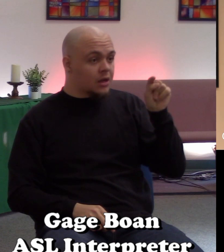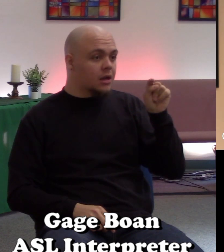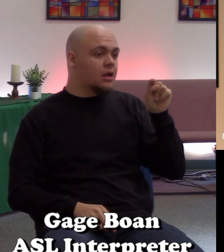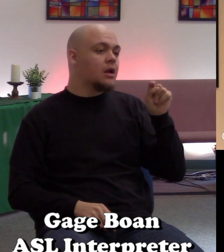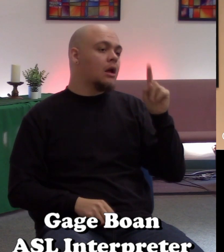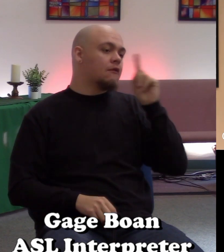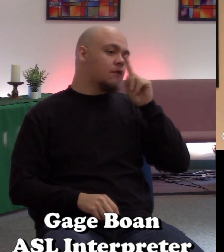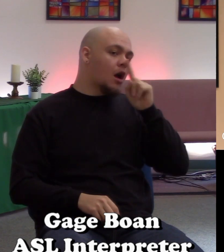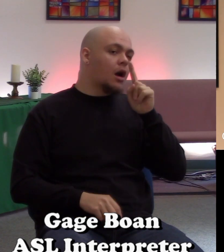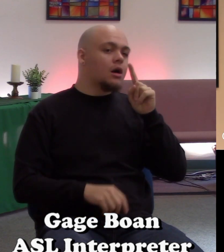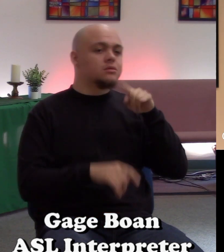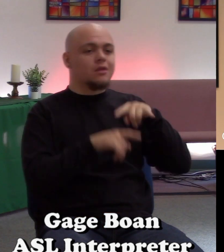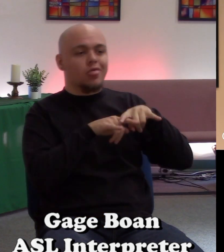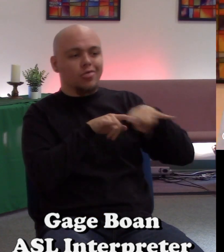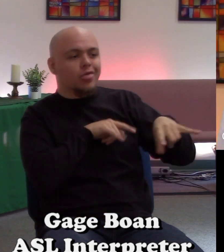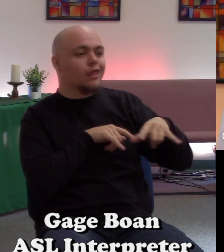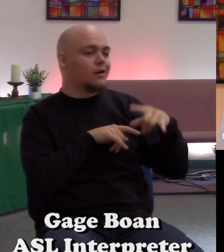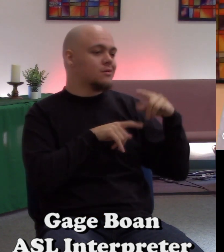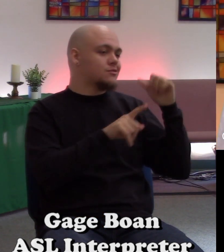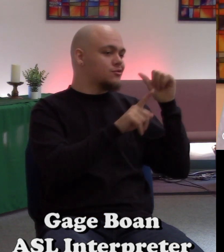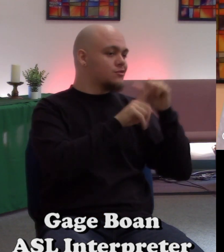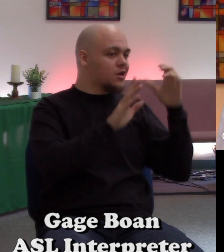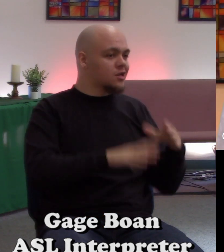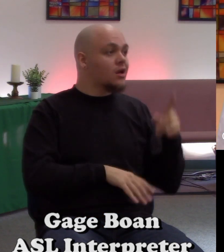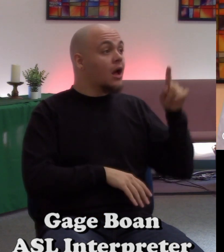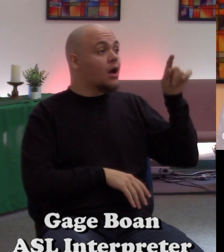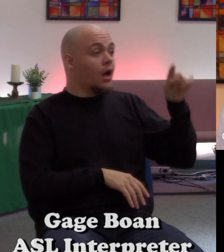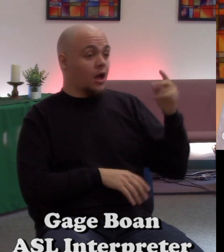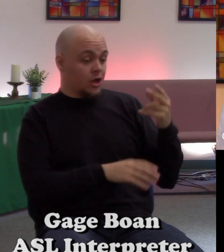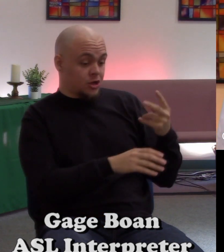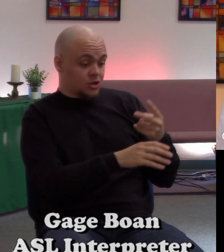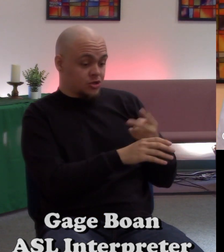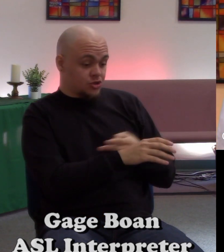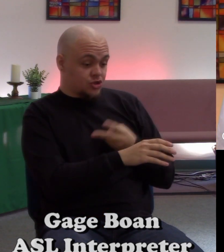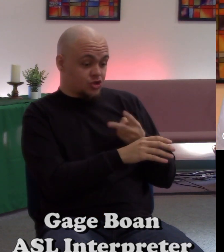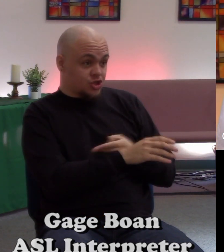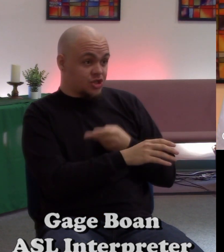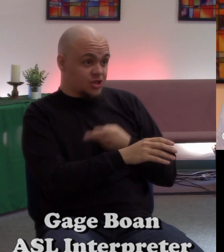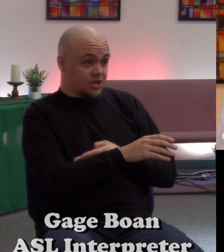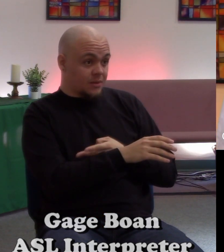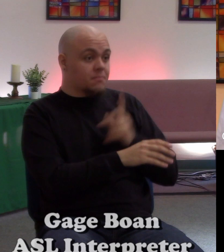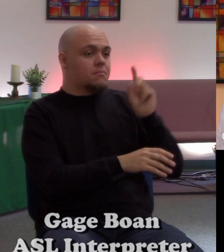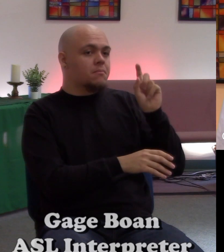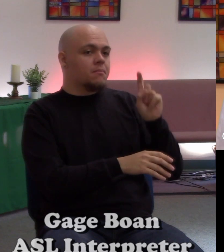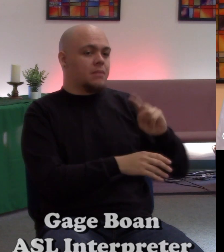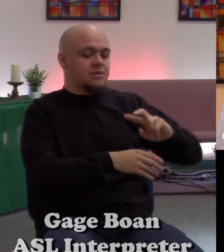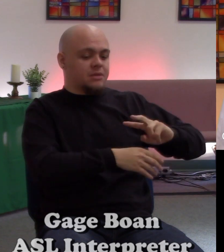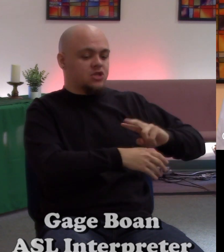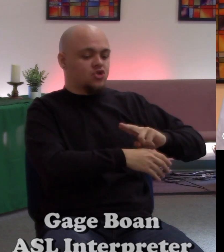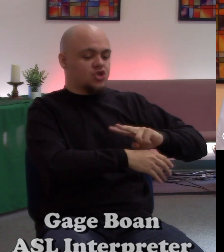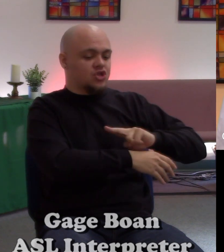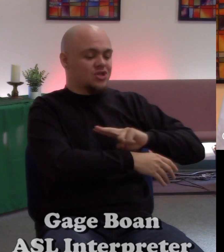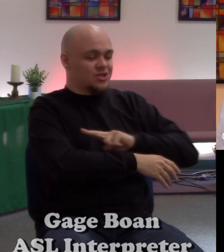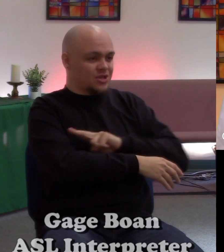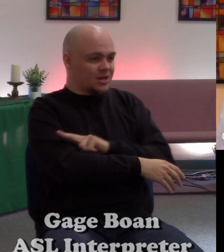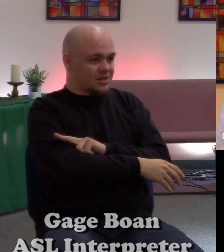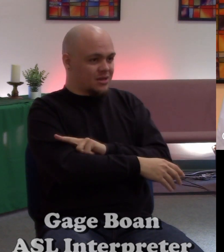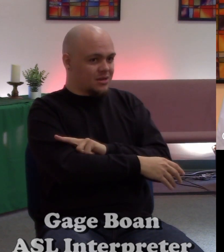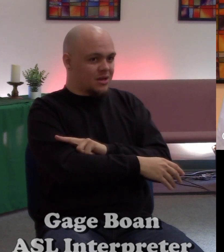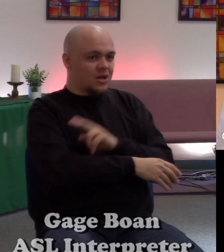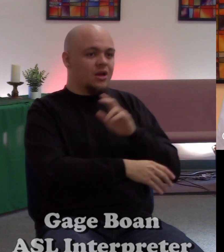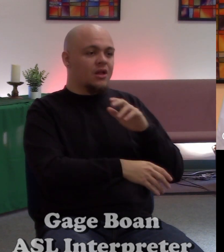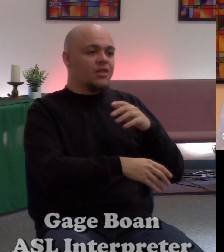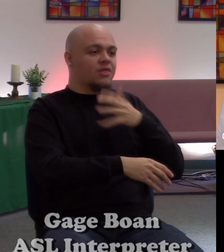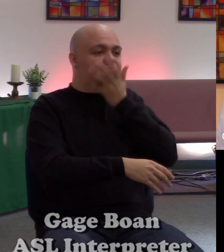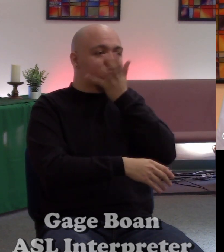to say. The reason that there are all these fraudsters and hucksters and con men and false prophets is because sheep need to be